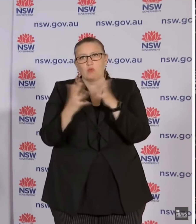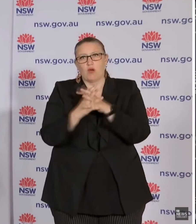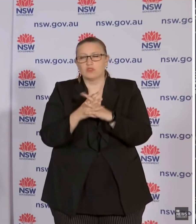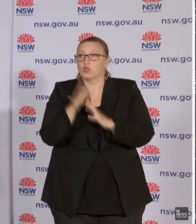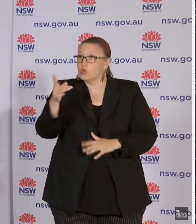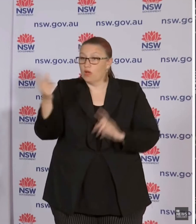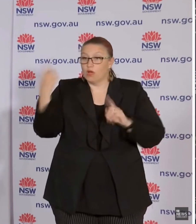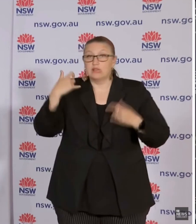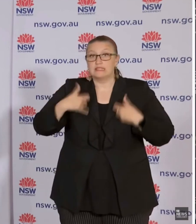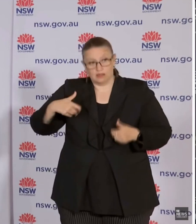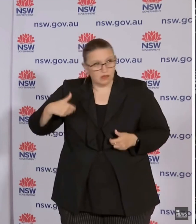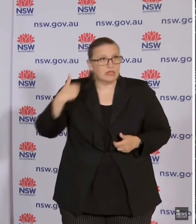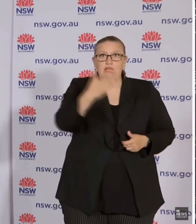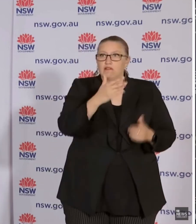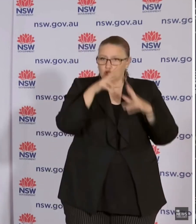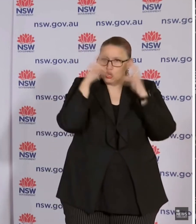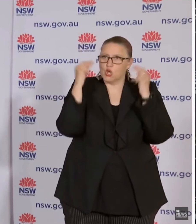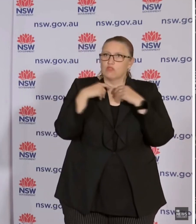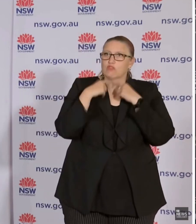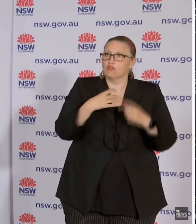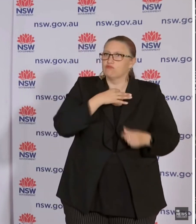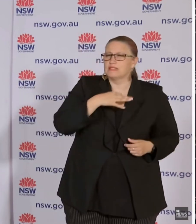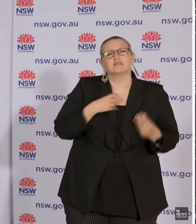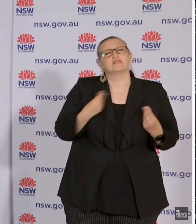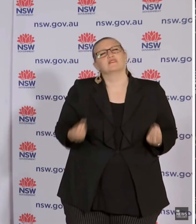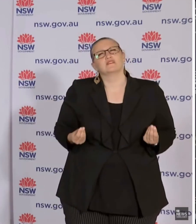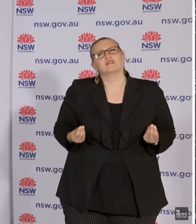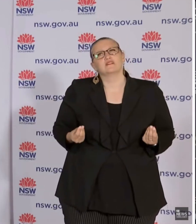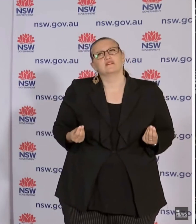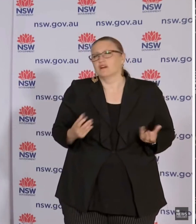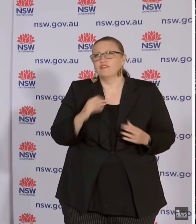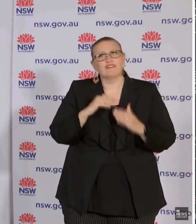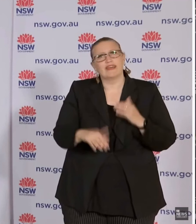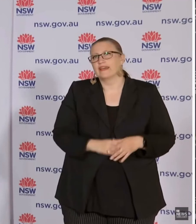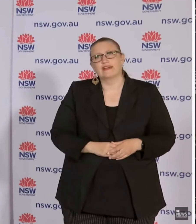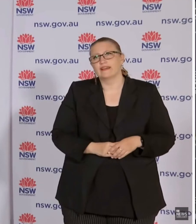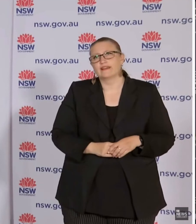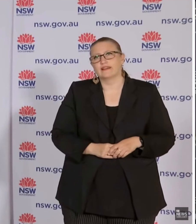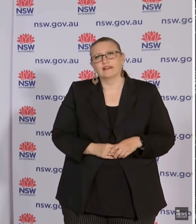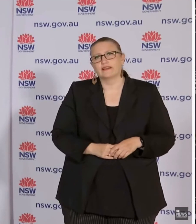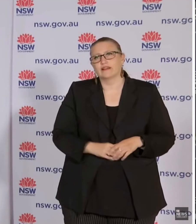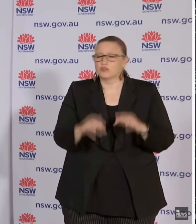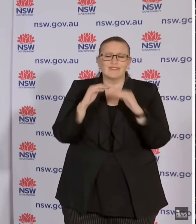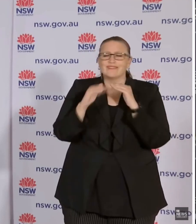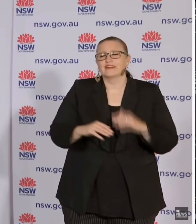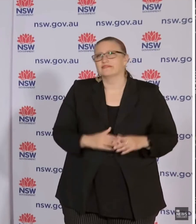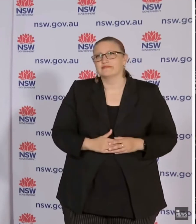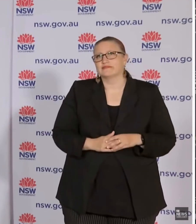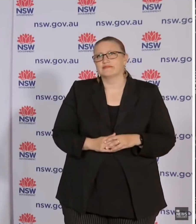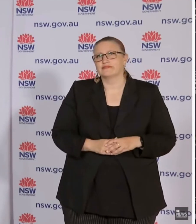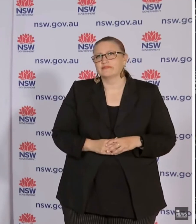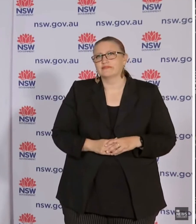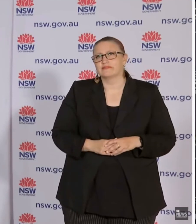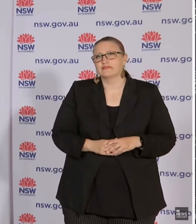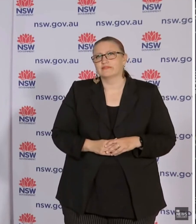putting staff like Michelle at risk. You've got to ask about whether that's really a fair way of thinking, a just way of thinking. Why